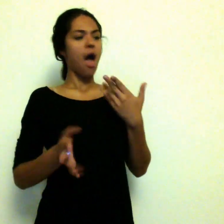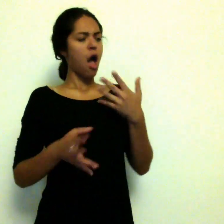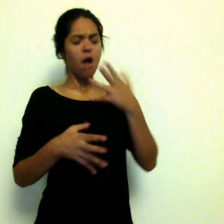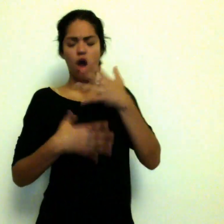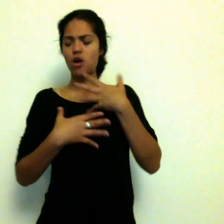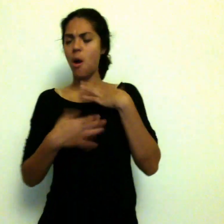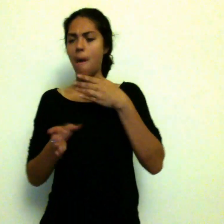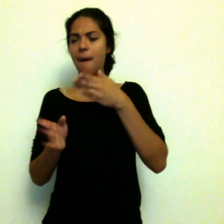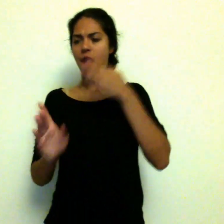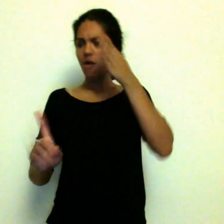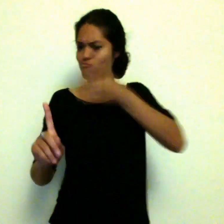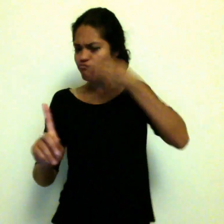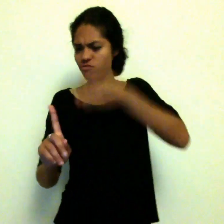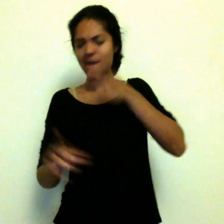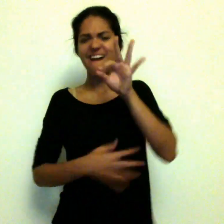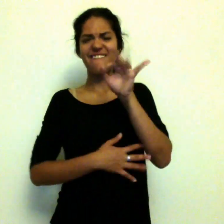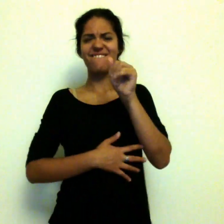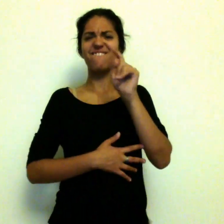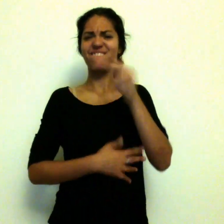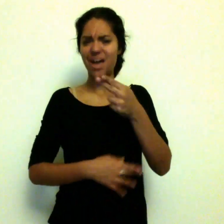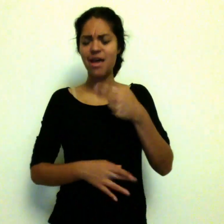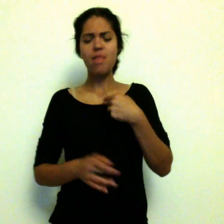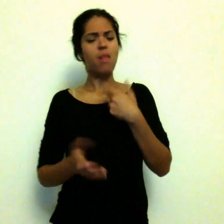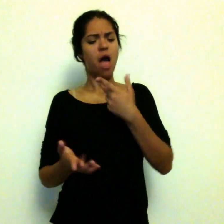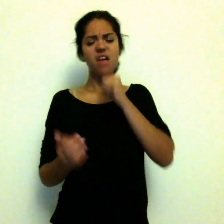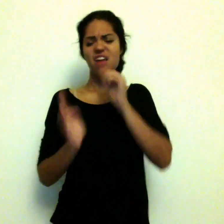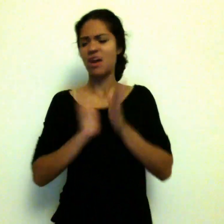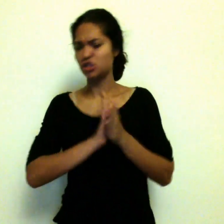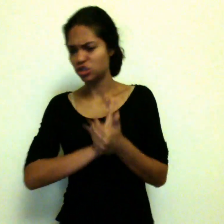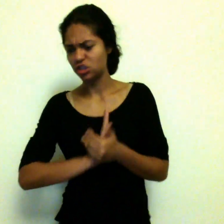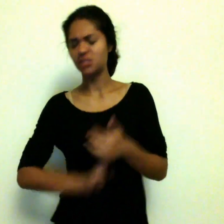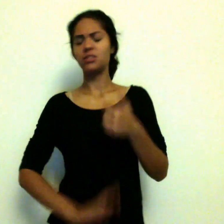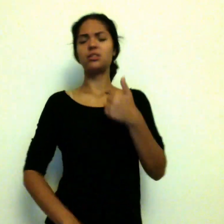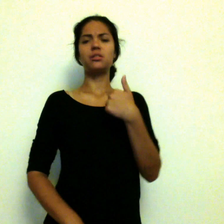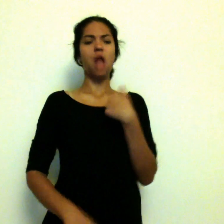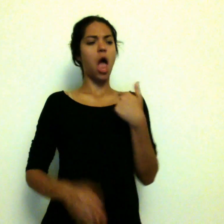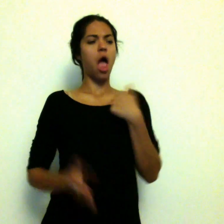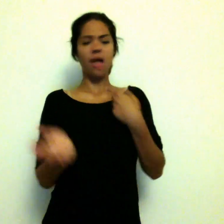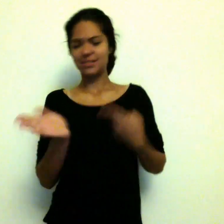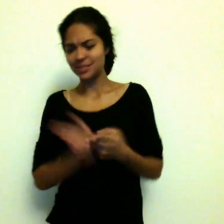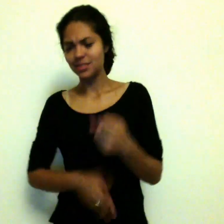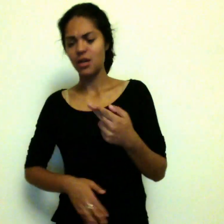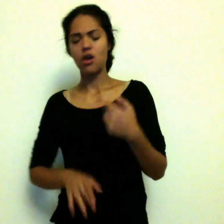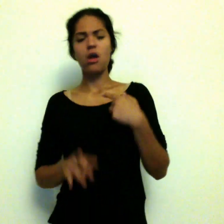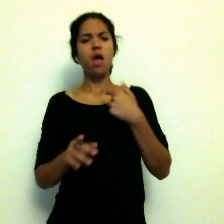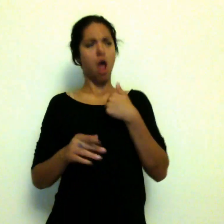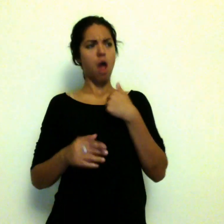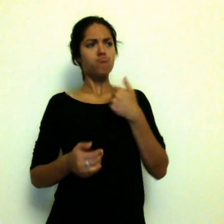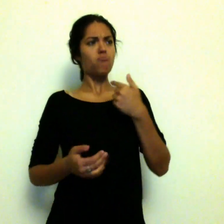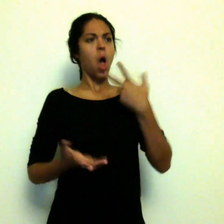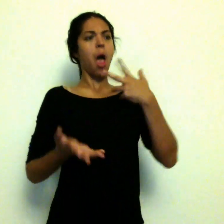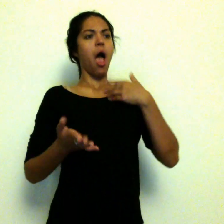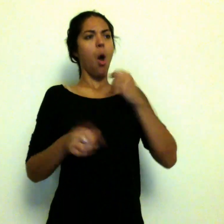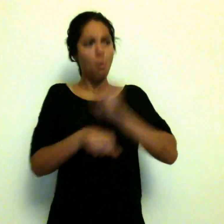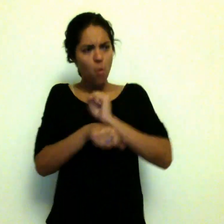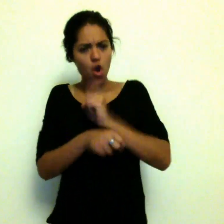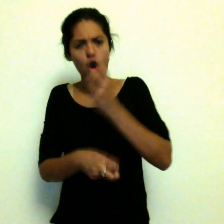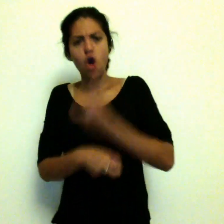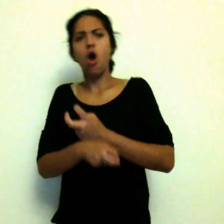And pardon me for using the second person. I apply it to myself. I never ever get to a pulpit on a sermon without raising